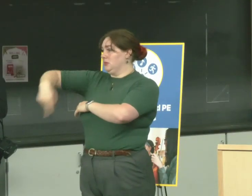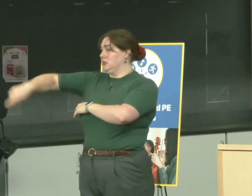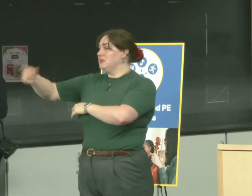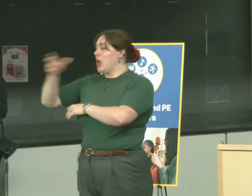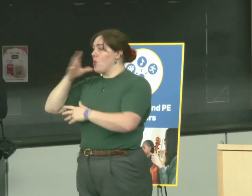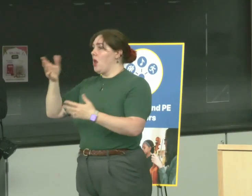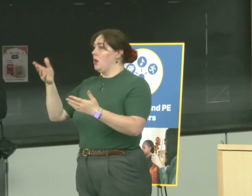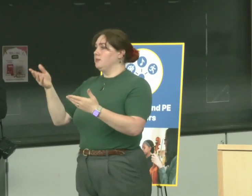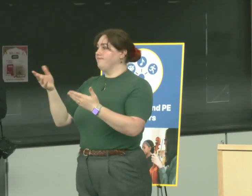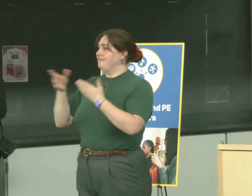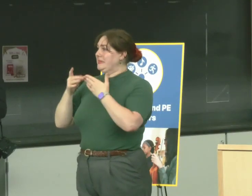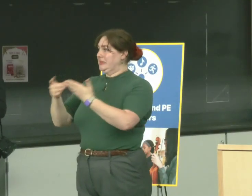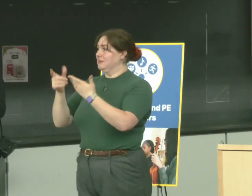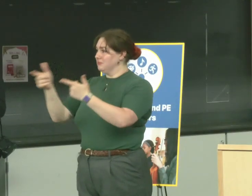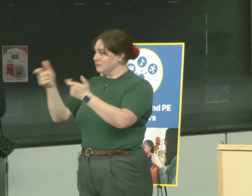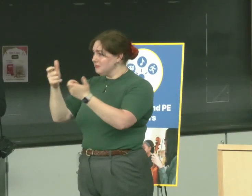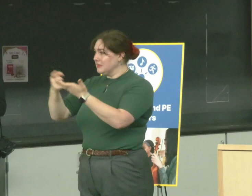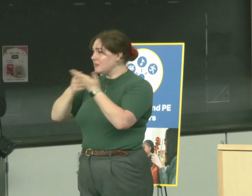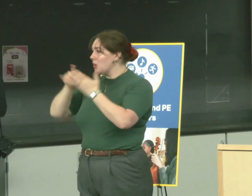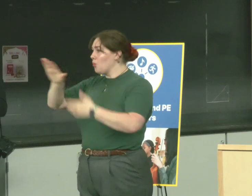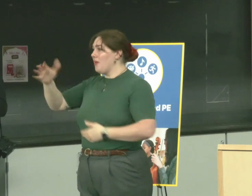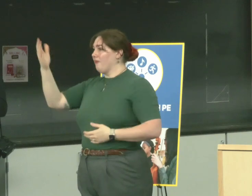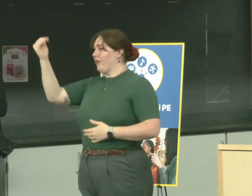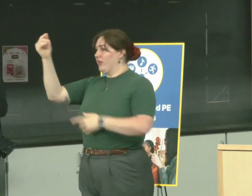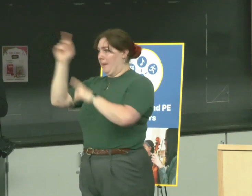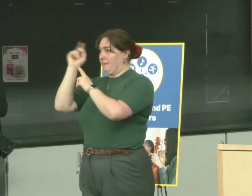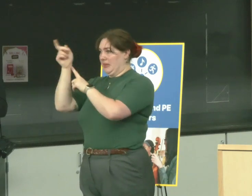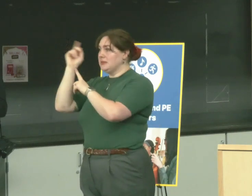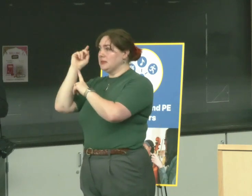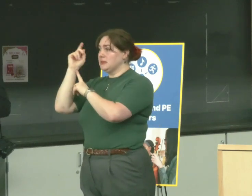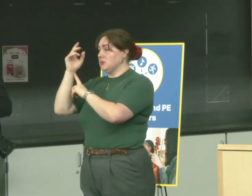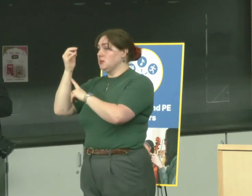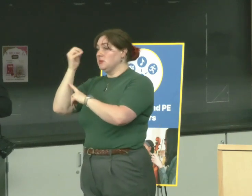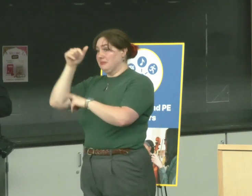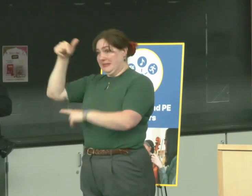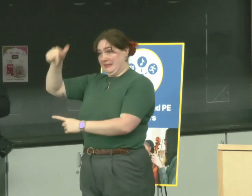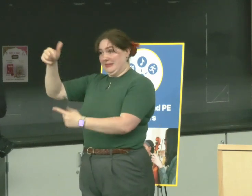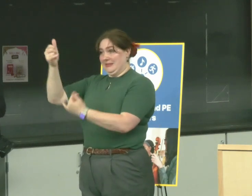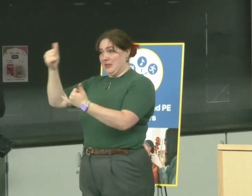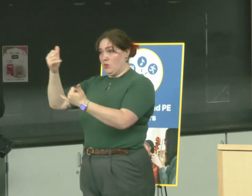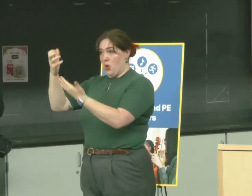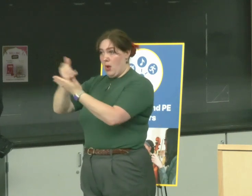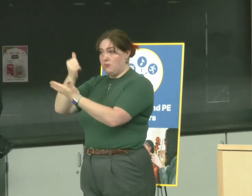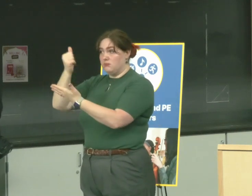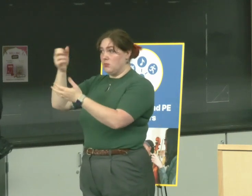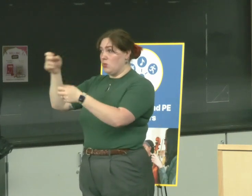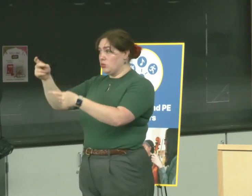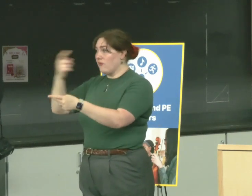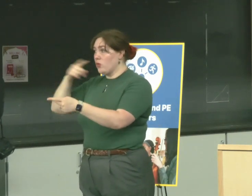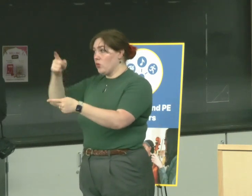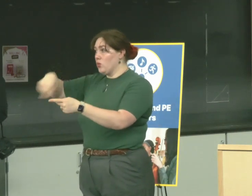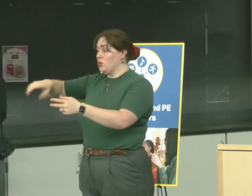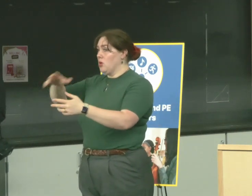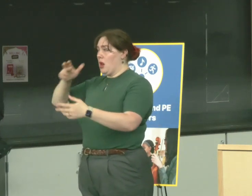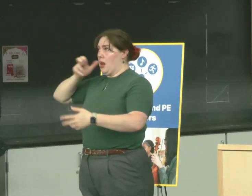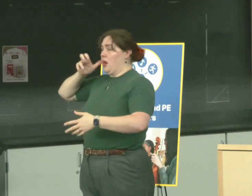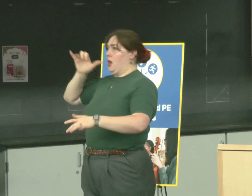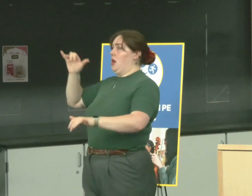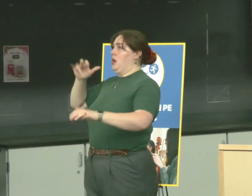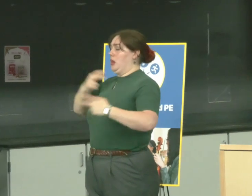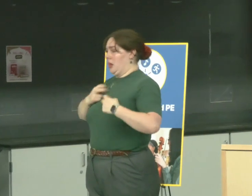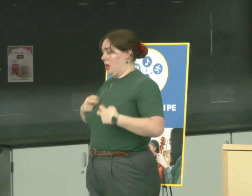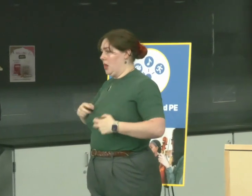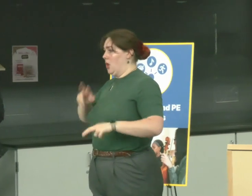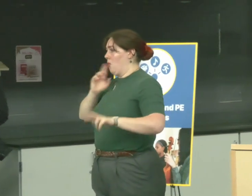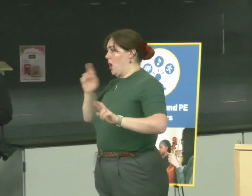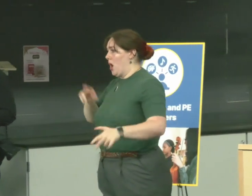facilitate a quick discussion for about roughly 15 minutes. This is an opportunity for you to, again, react to what you just heard and to